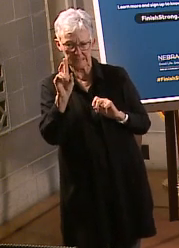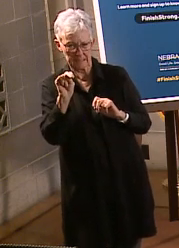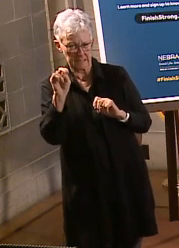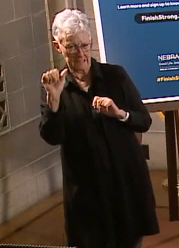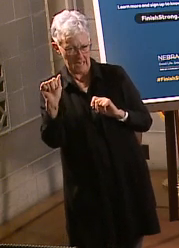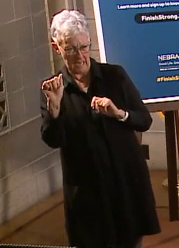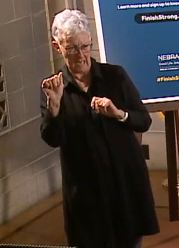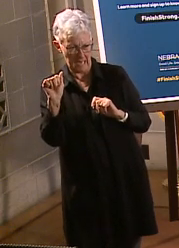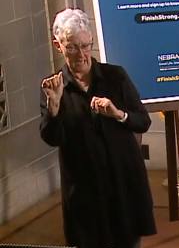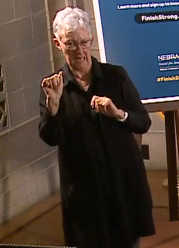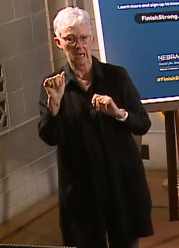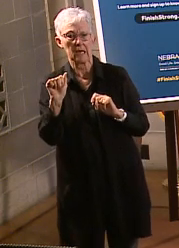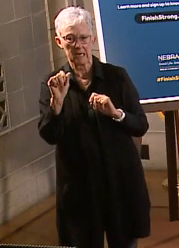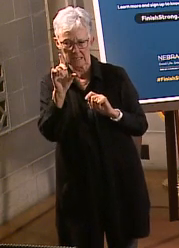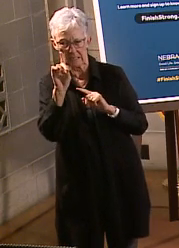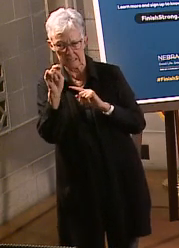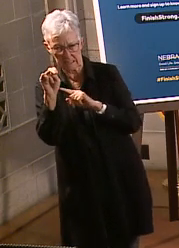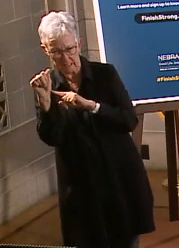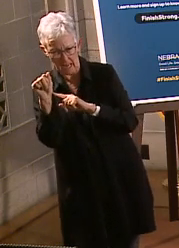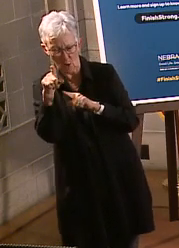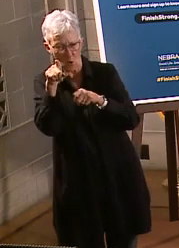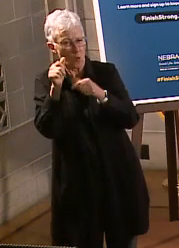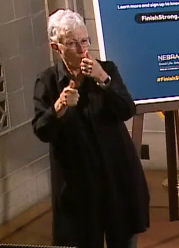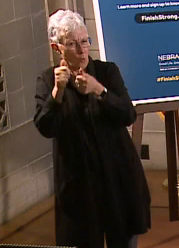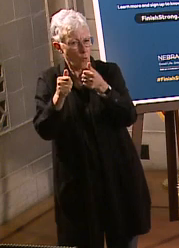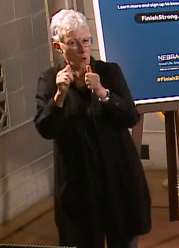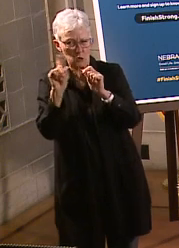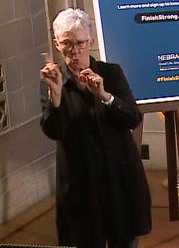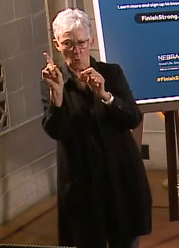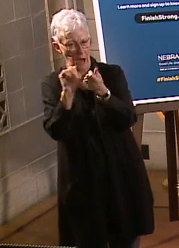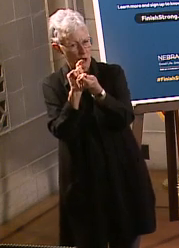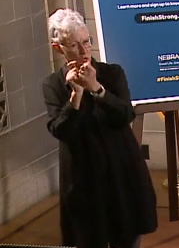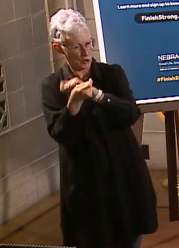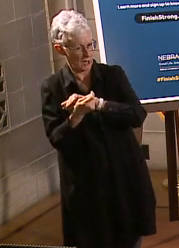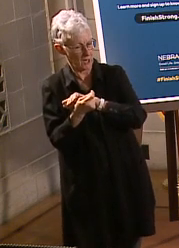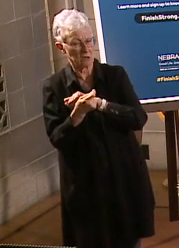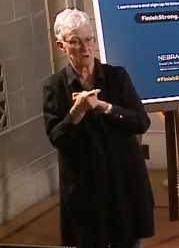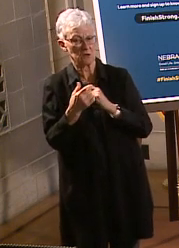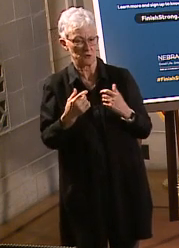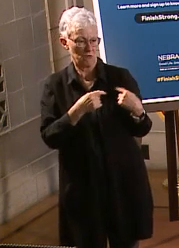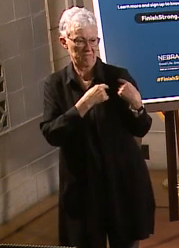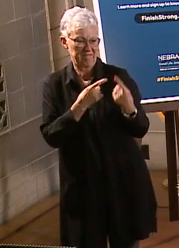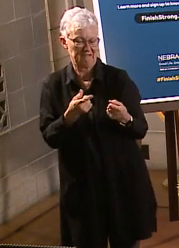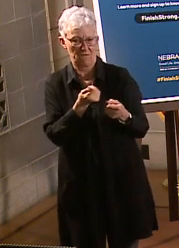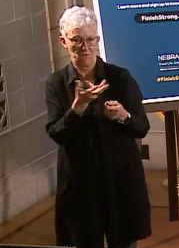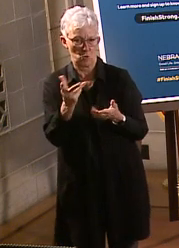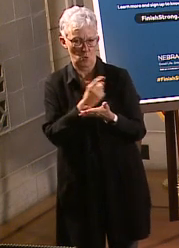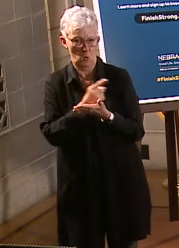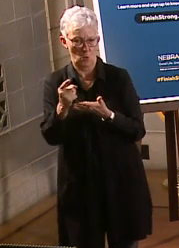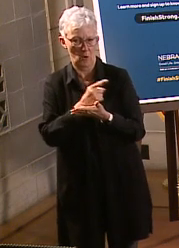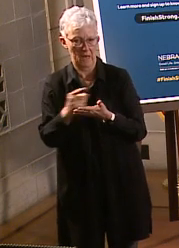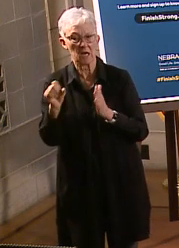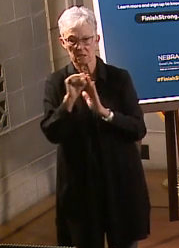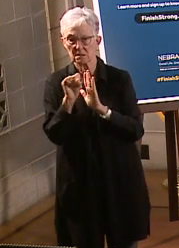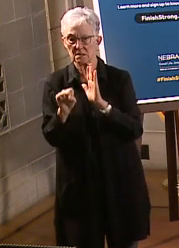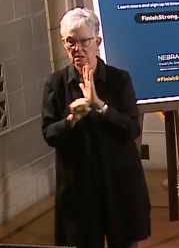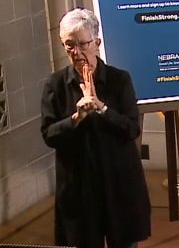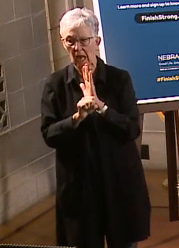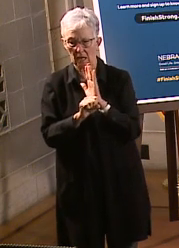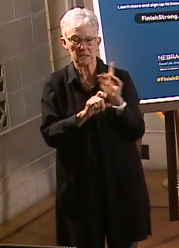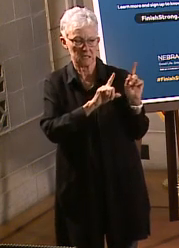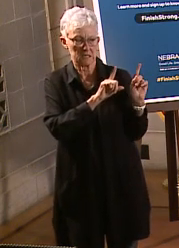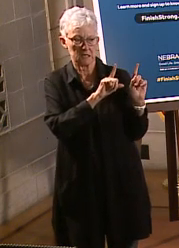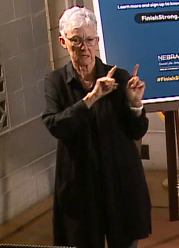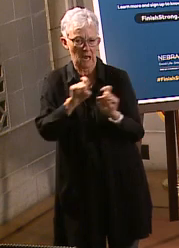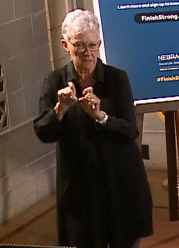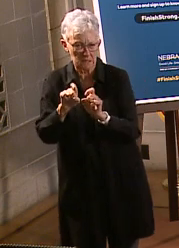generally, not universally, but generally. So for the past several weeks, the state has been taking samples to sequence, to search